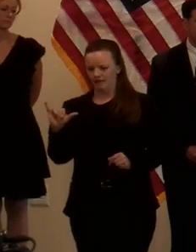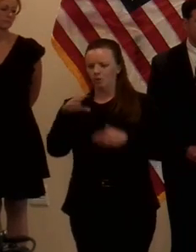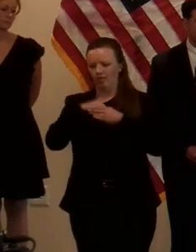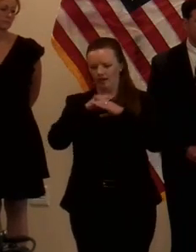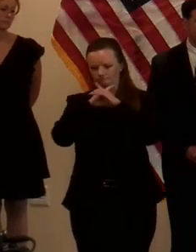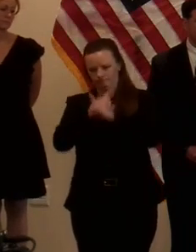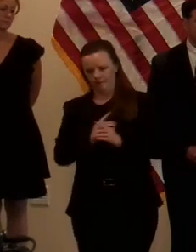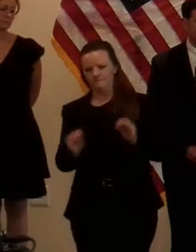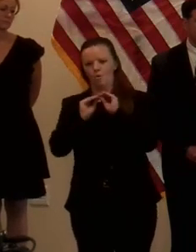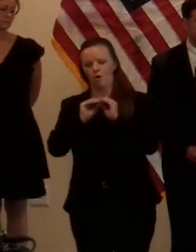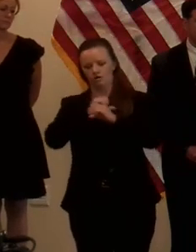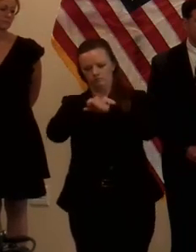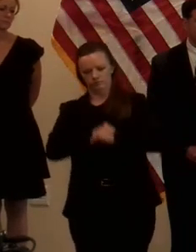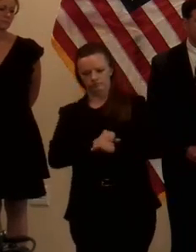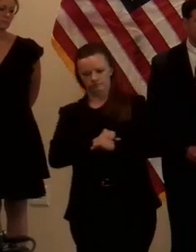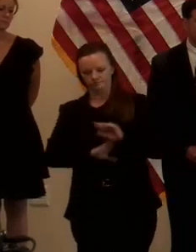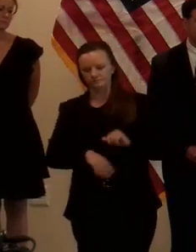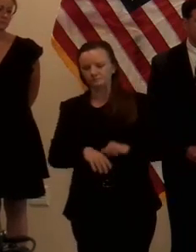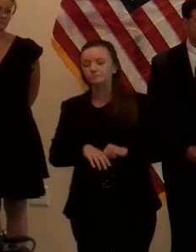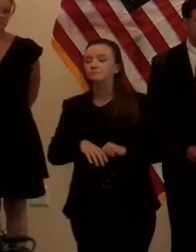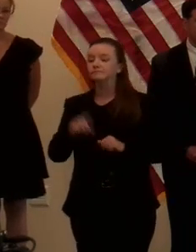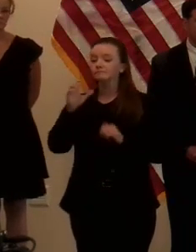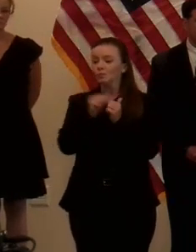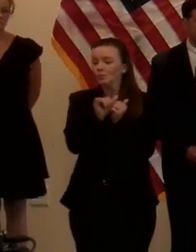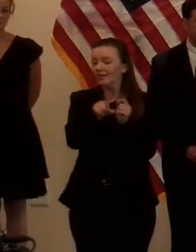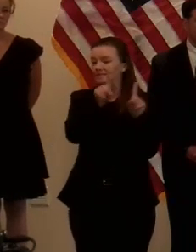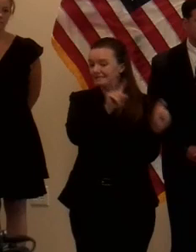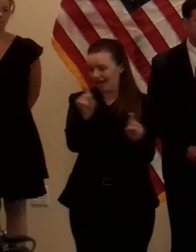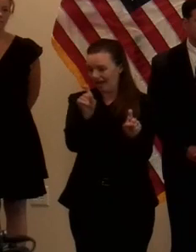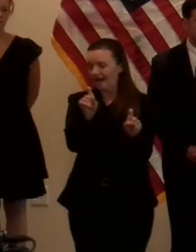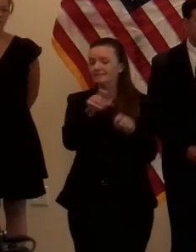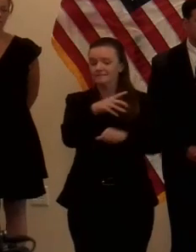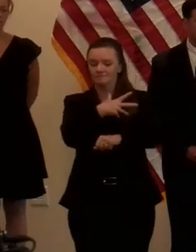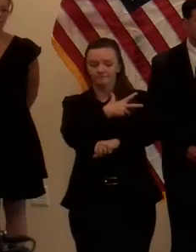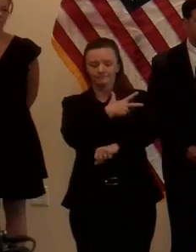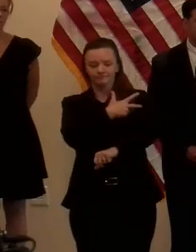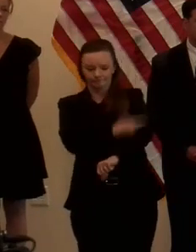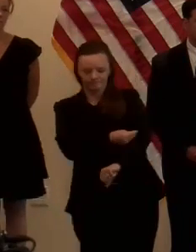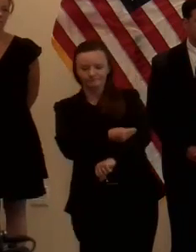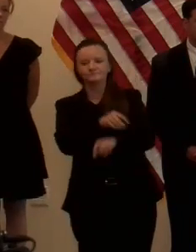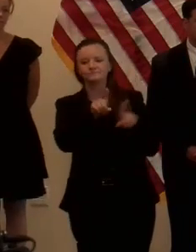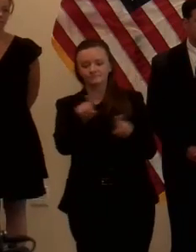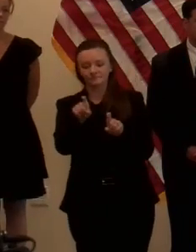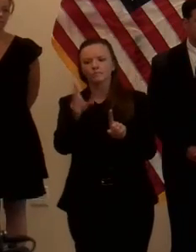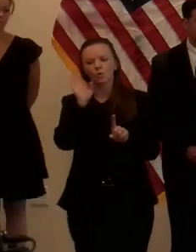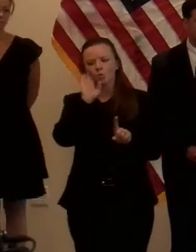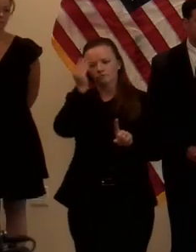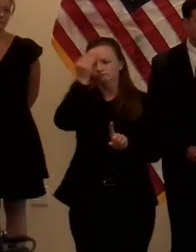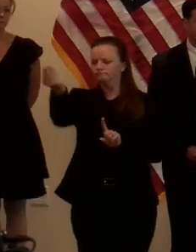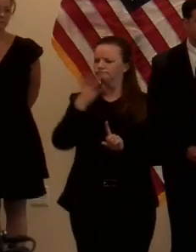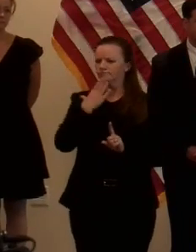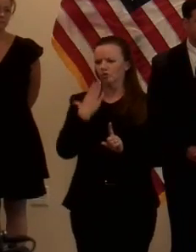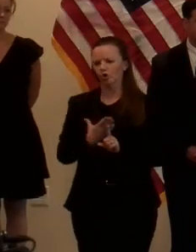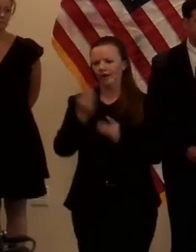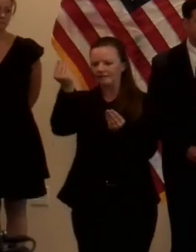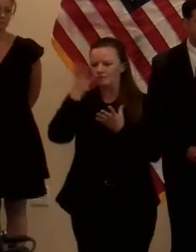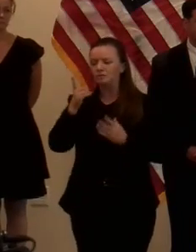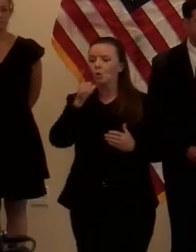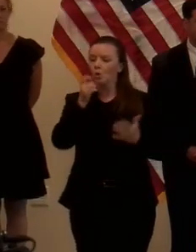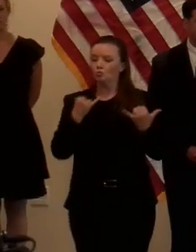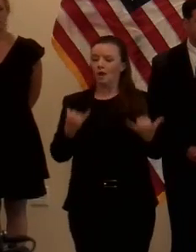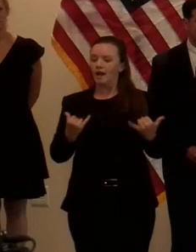this test, we'll get valuable information about who has the disease and who has had it in